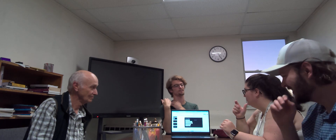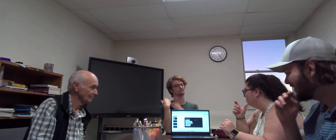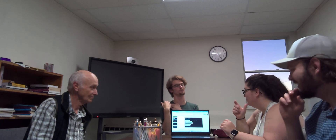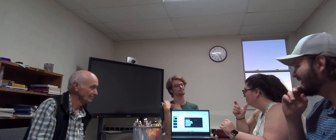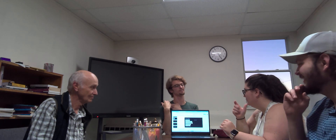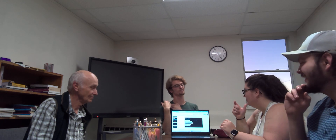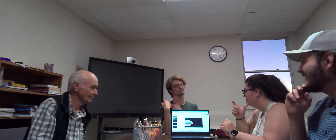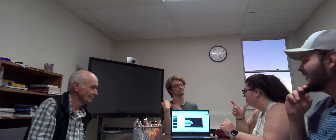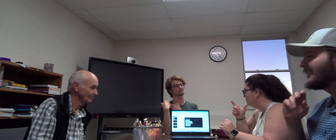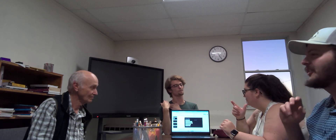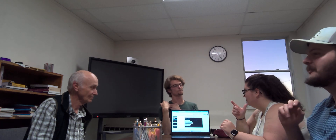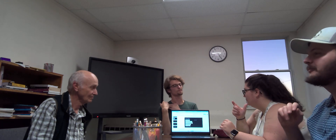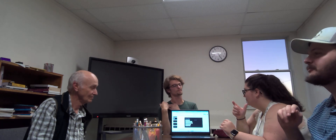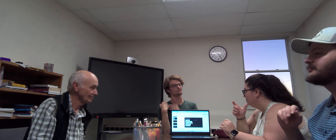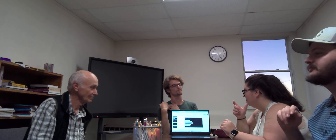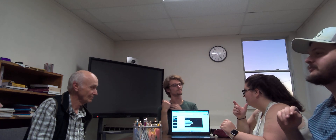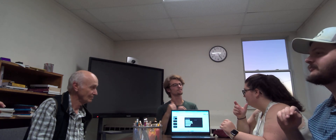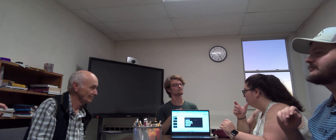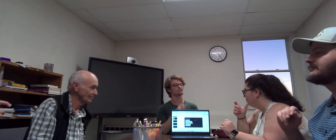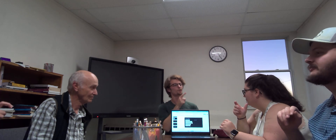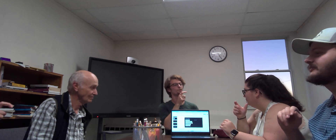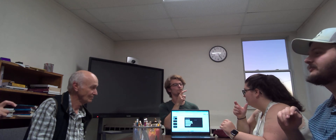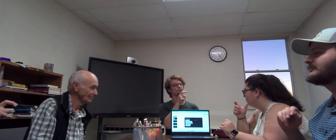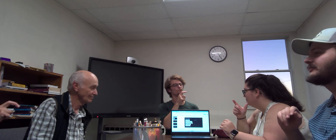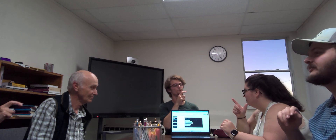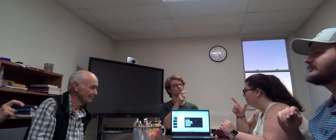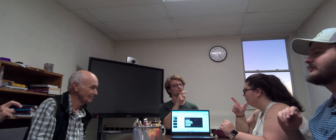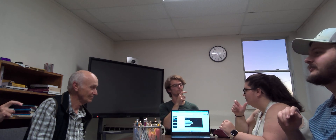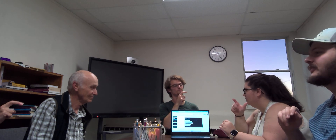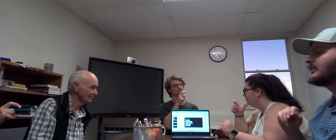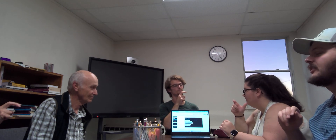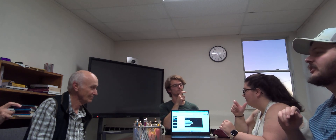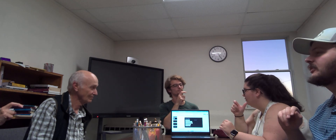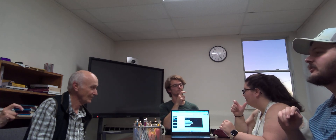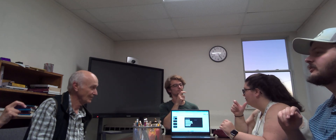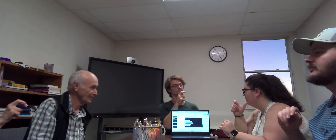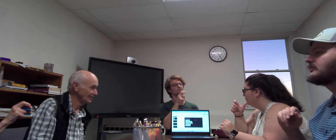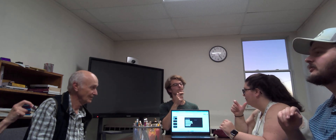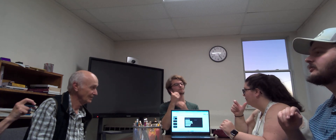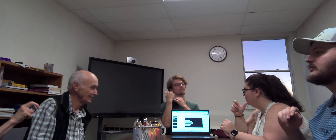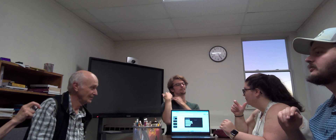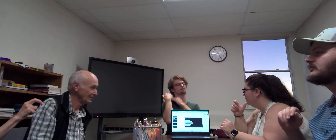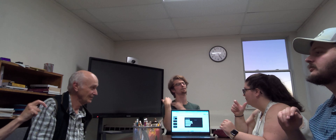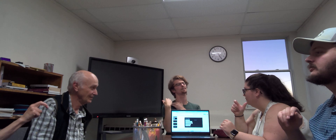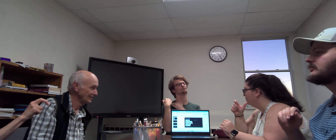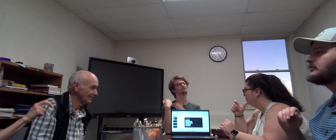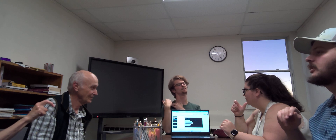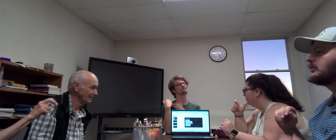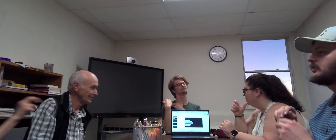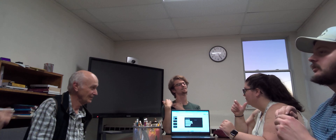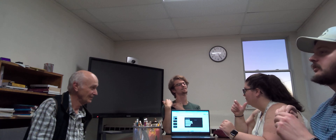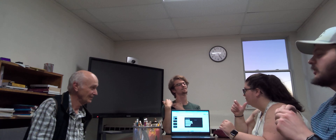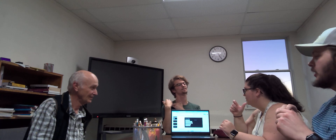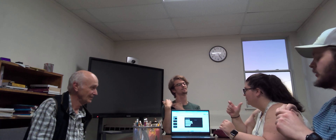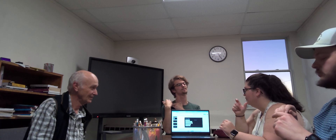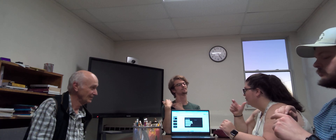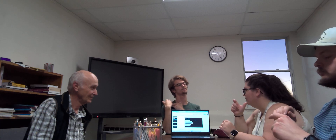responsible? Maybe I'm not supposed to actually do that, but Who, Is Start over. responsible.